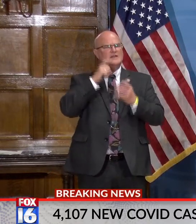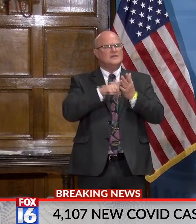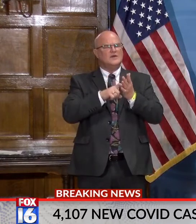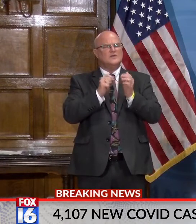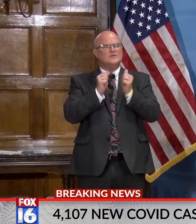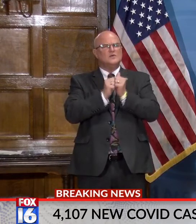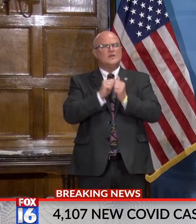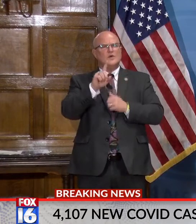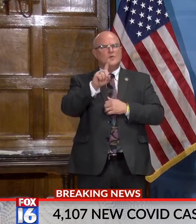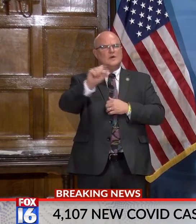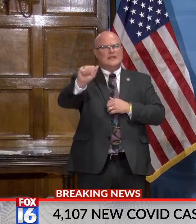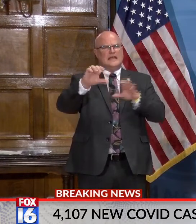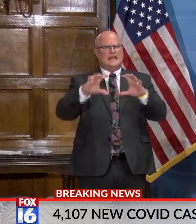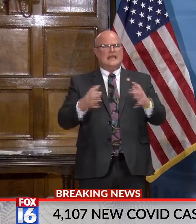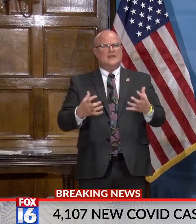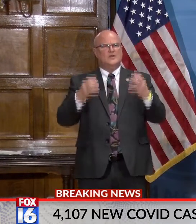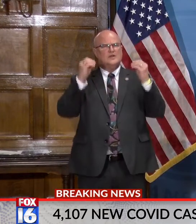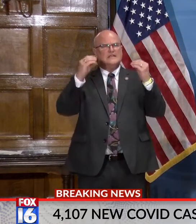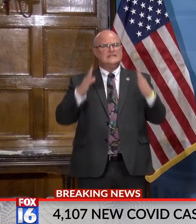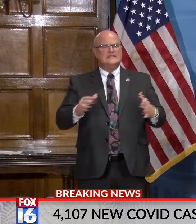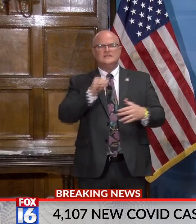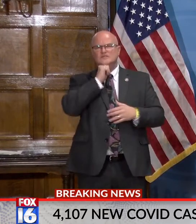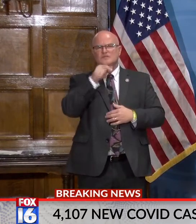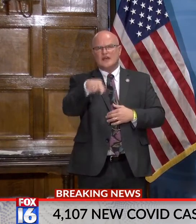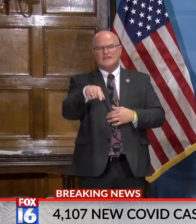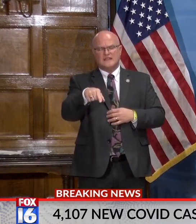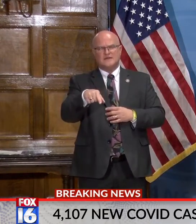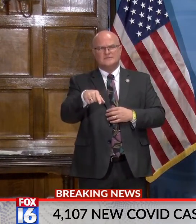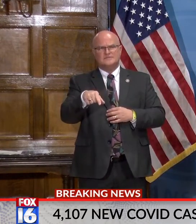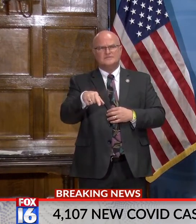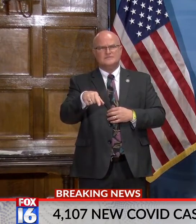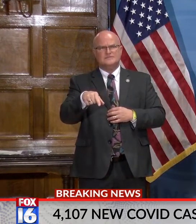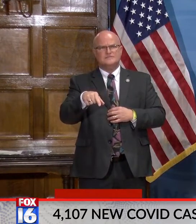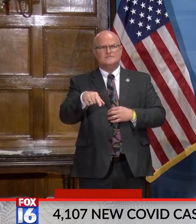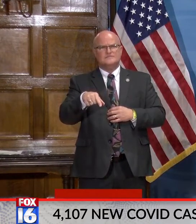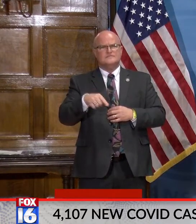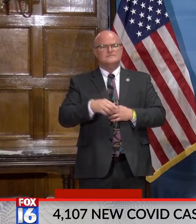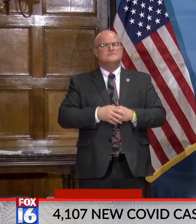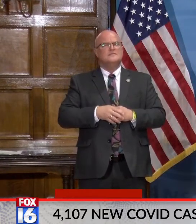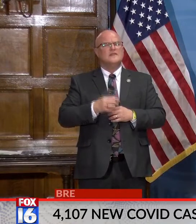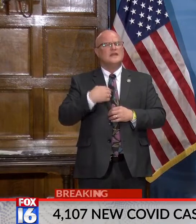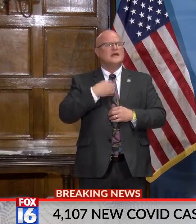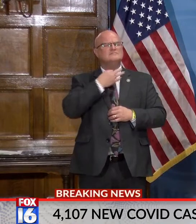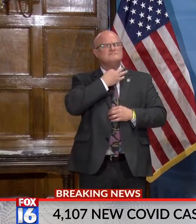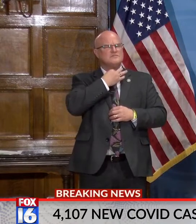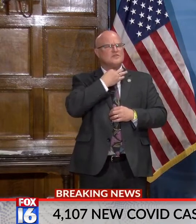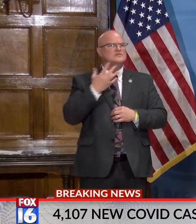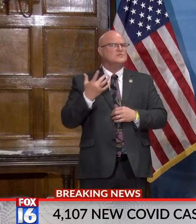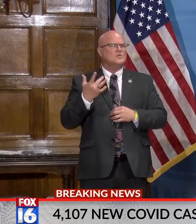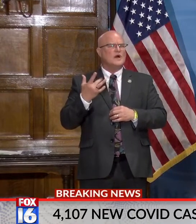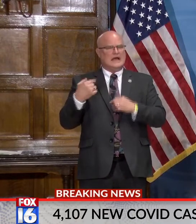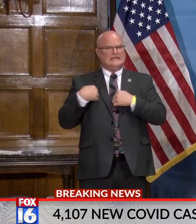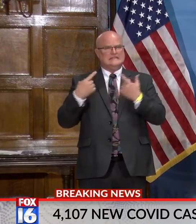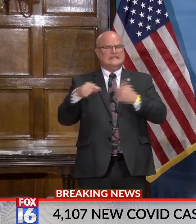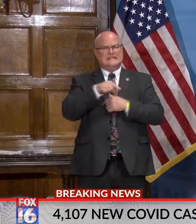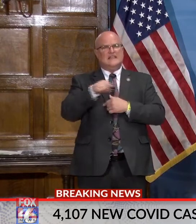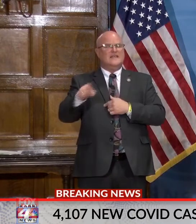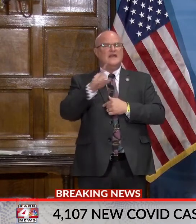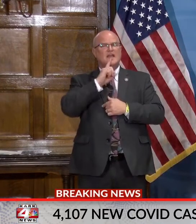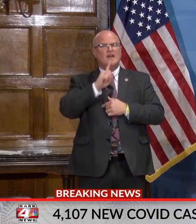the 1A category, teachers were not placed on that list. And I'm just curious why, since they